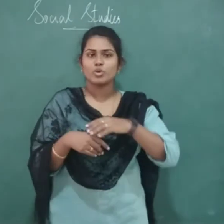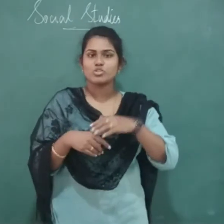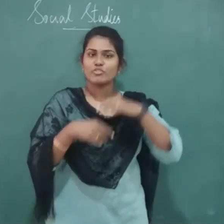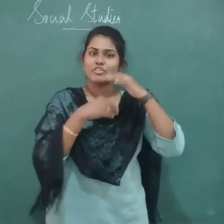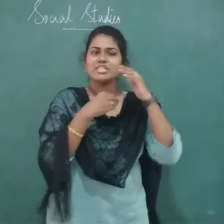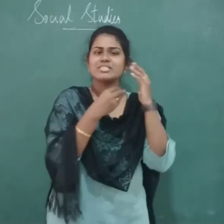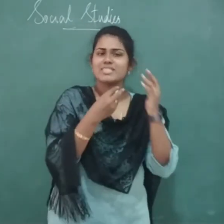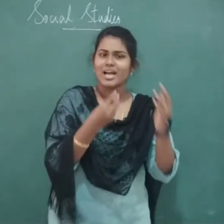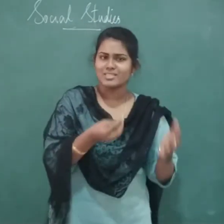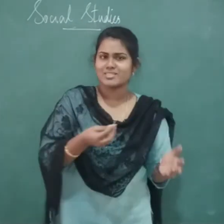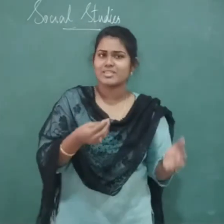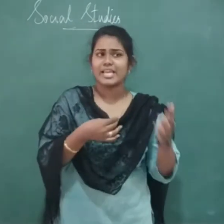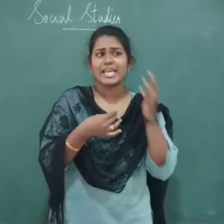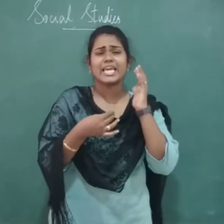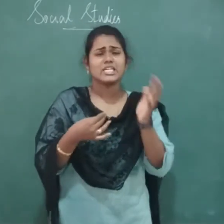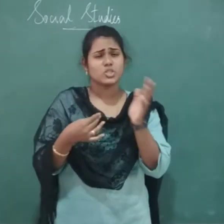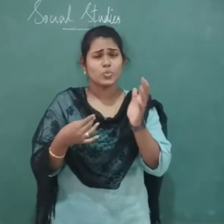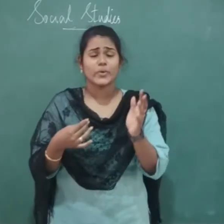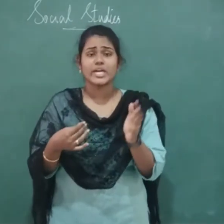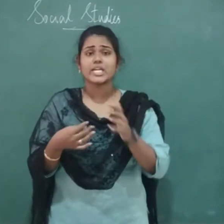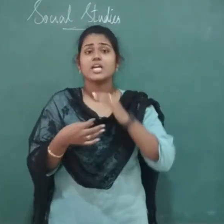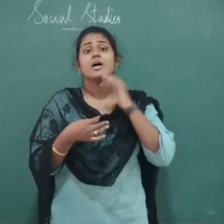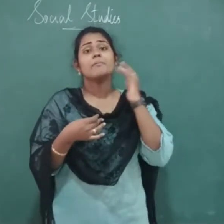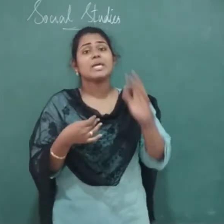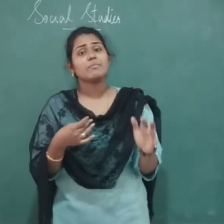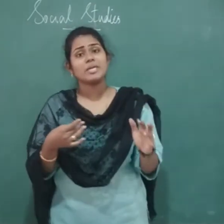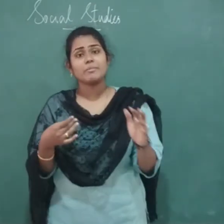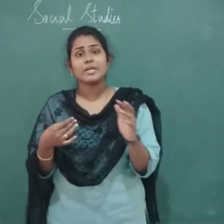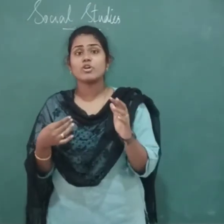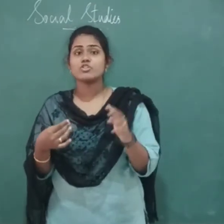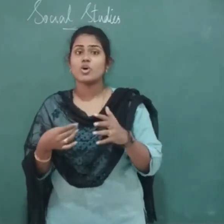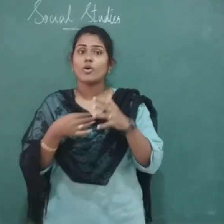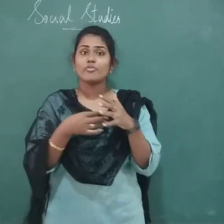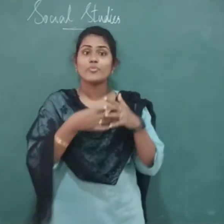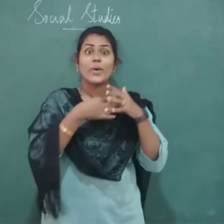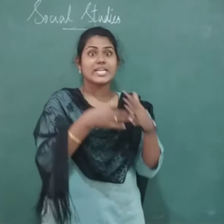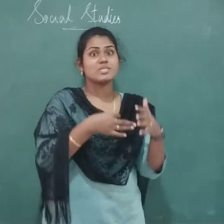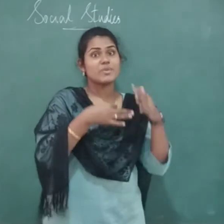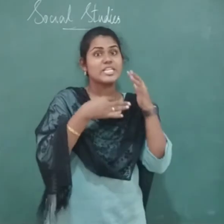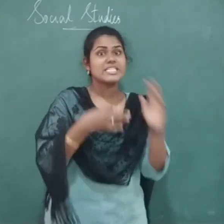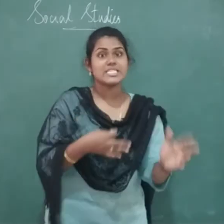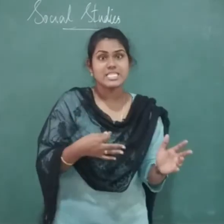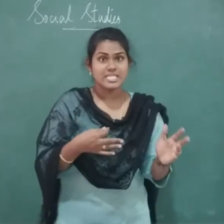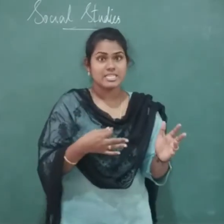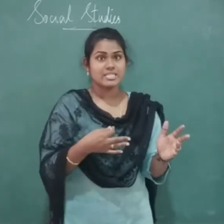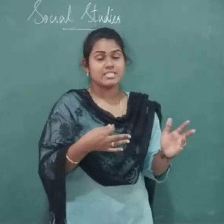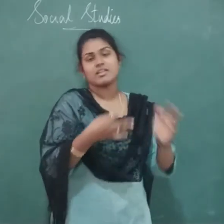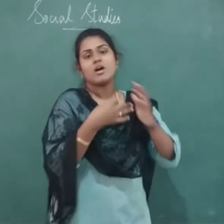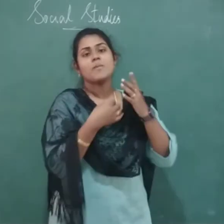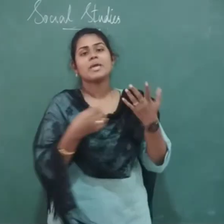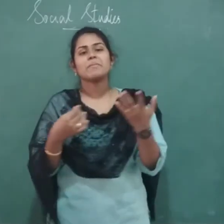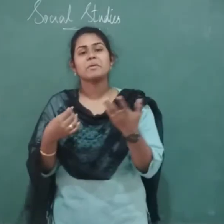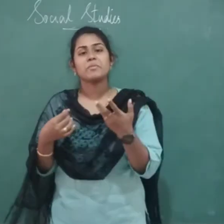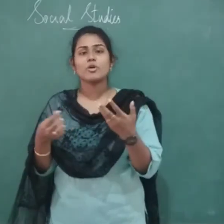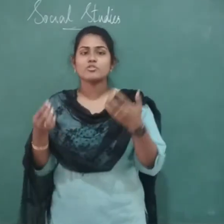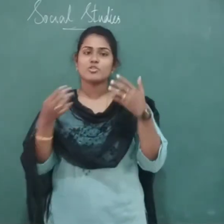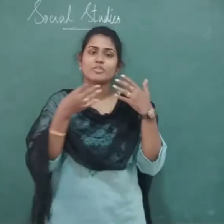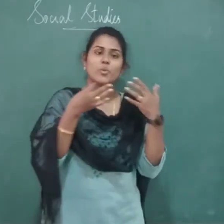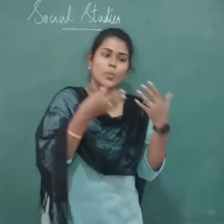of disaster like earthquake, maybe because of widespread diseases, maybe because of the way